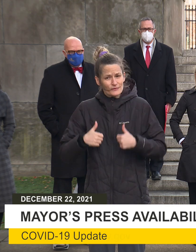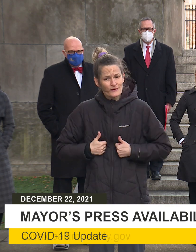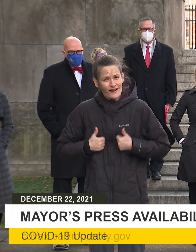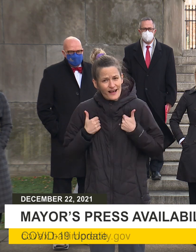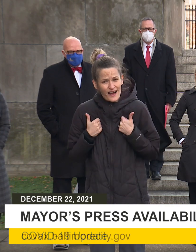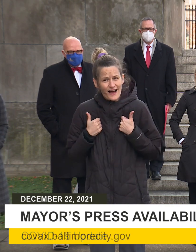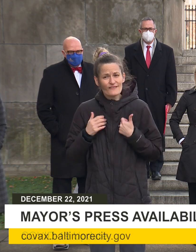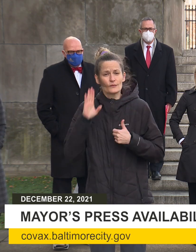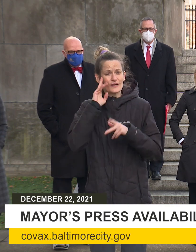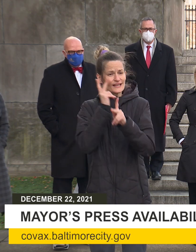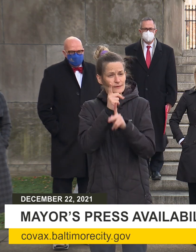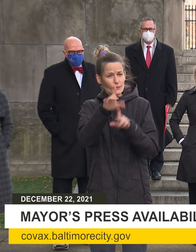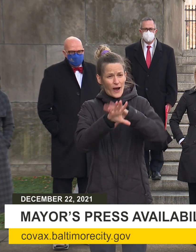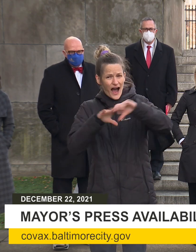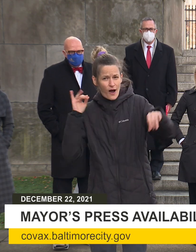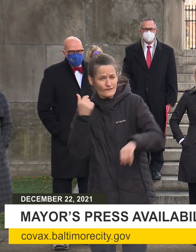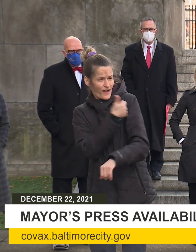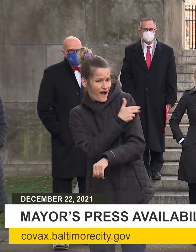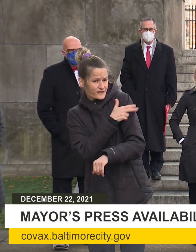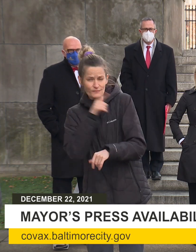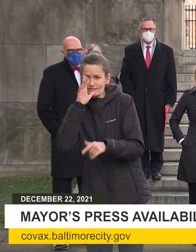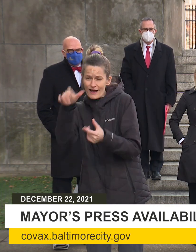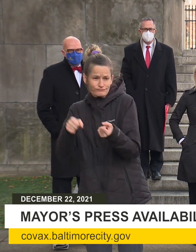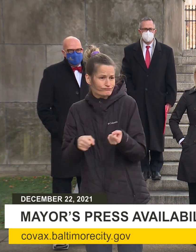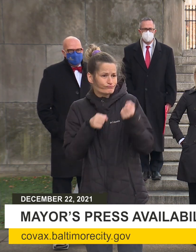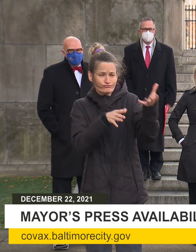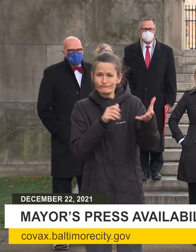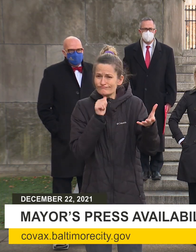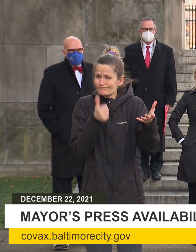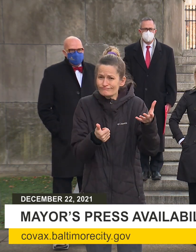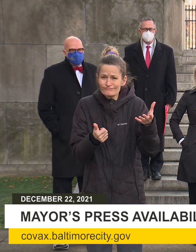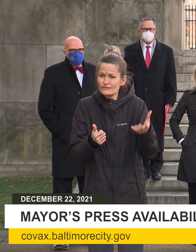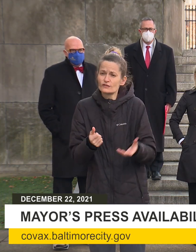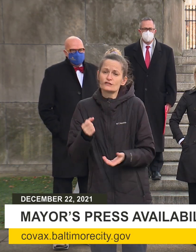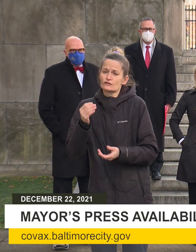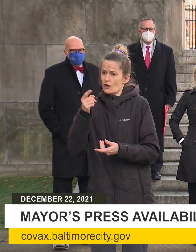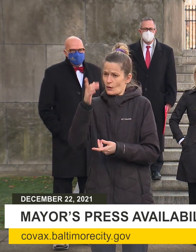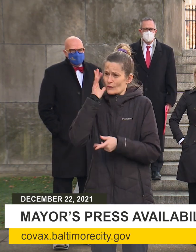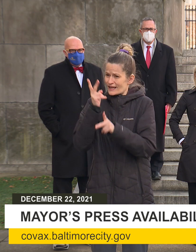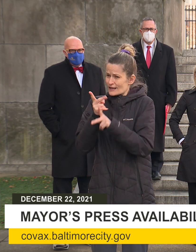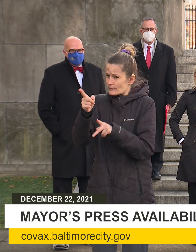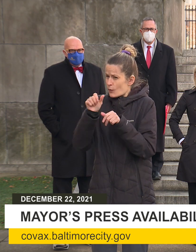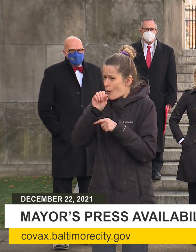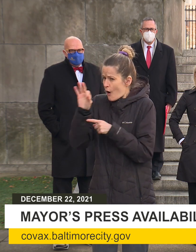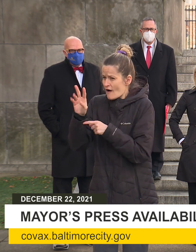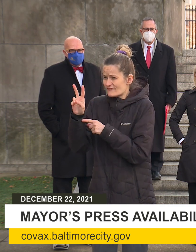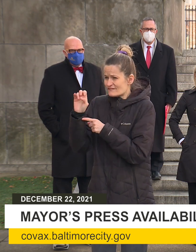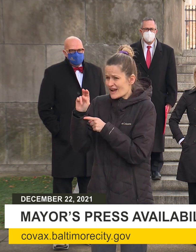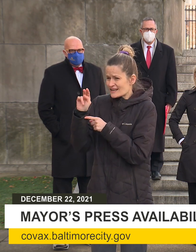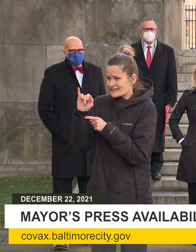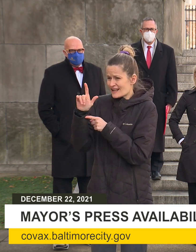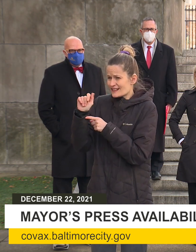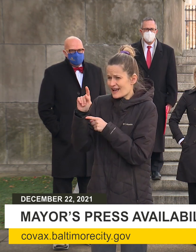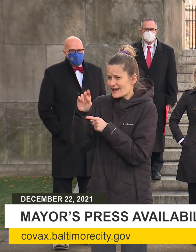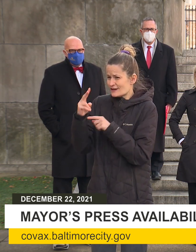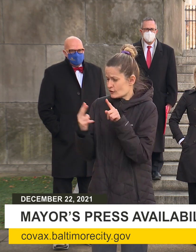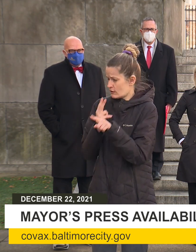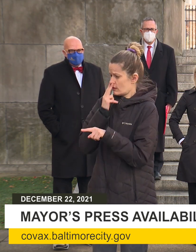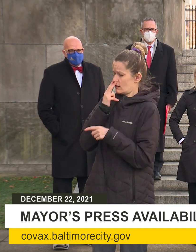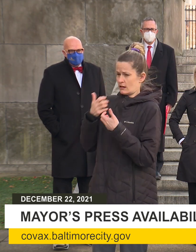overcrowding hospitals. It will keep you off a ventilator. You can find more information about free vaccinations at